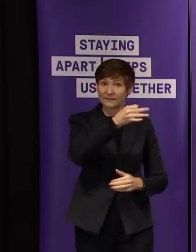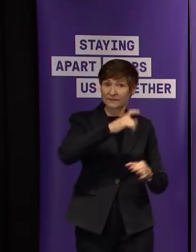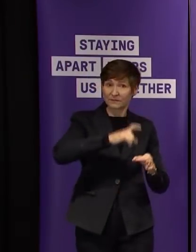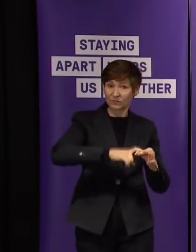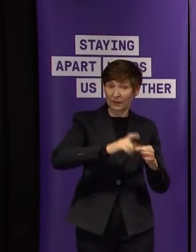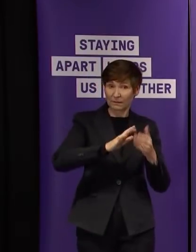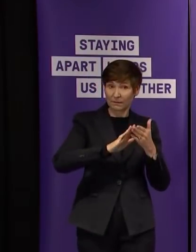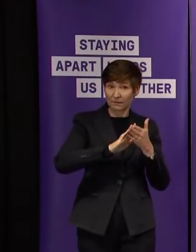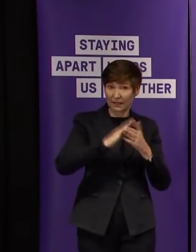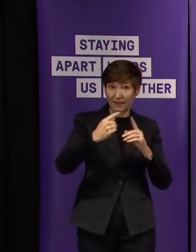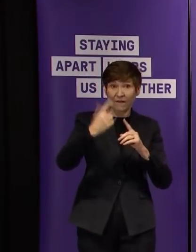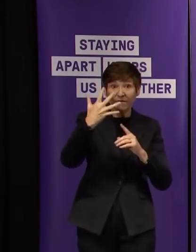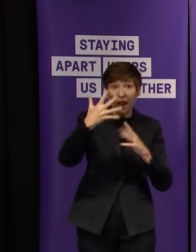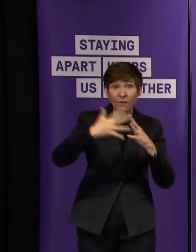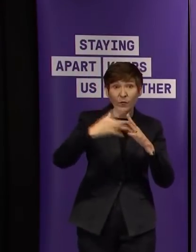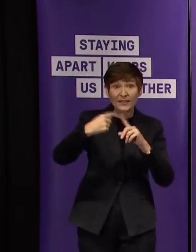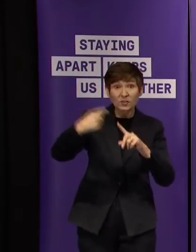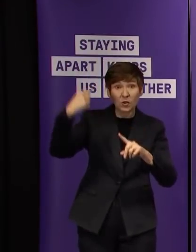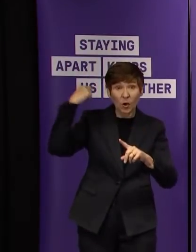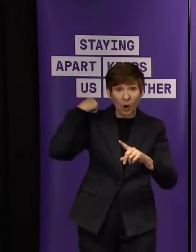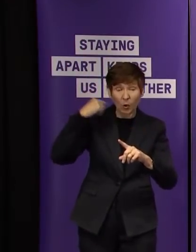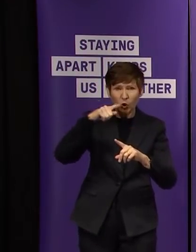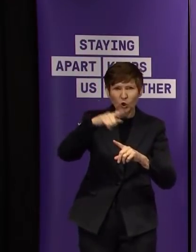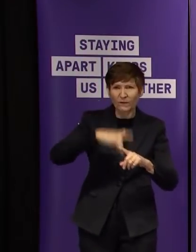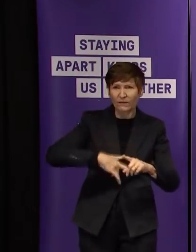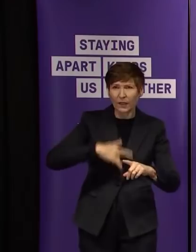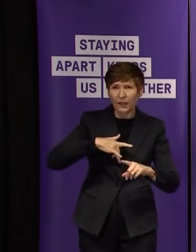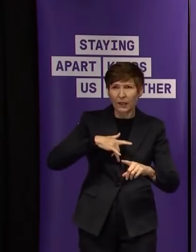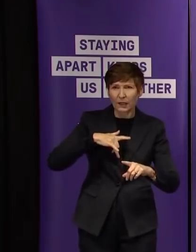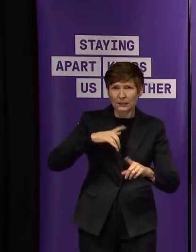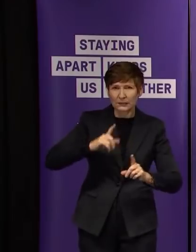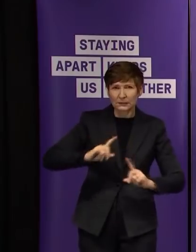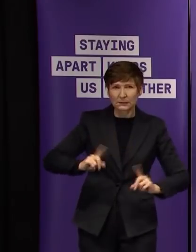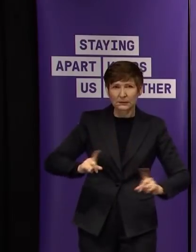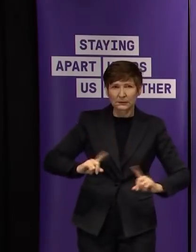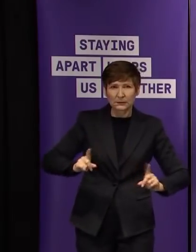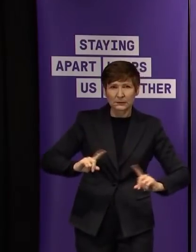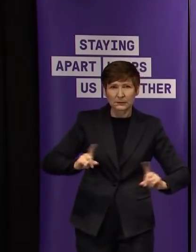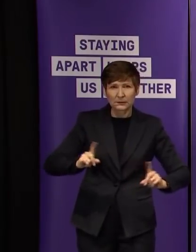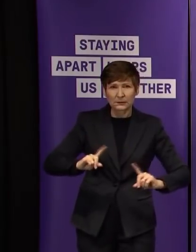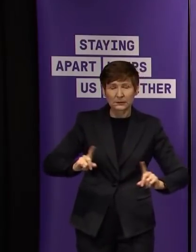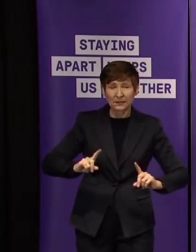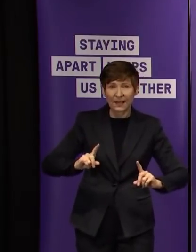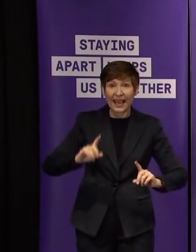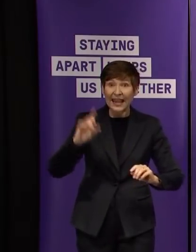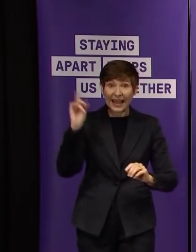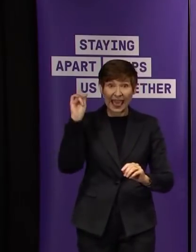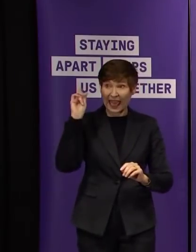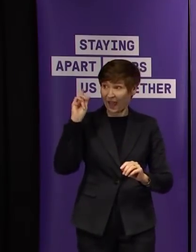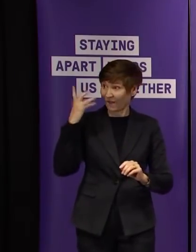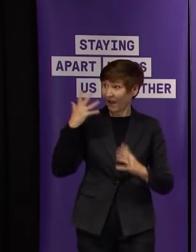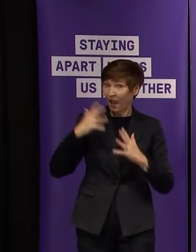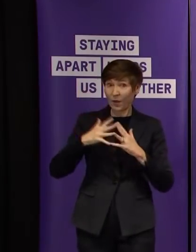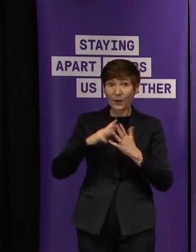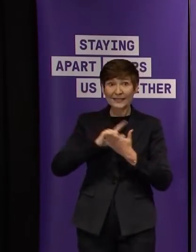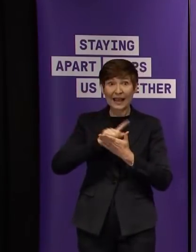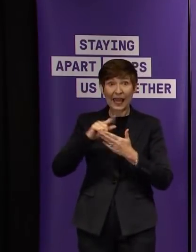were 5 weeks ago? Oh, absolutely. Absolutely. Because we've been able to learn so much about where transmission's